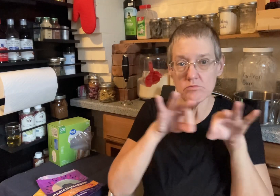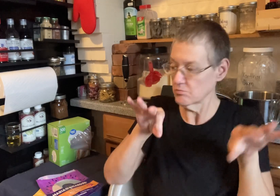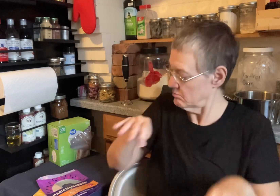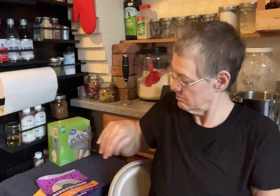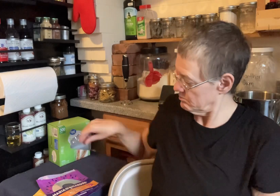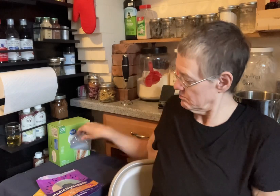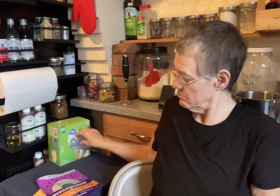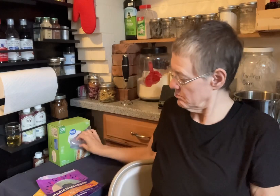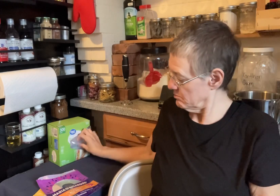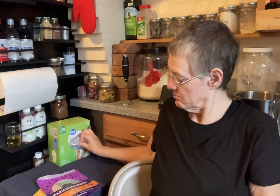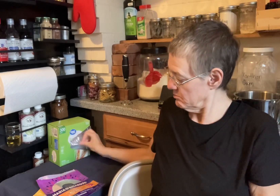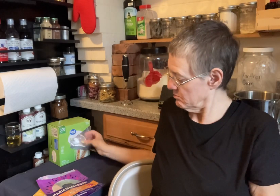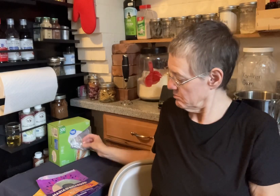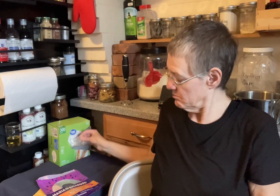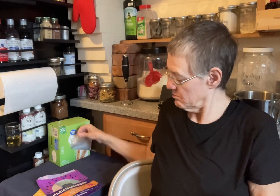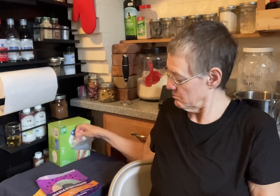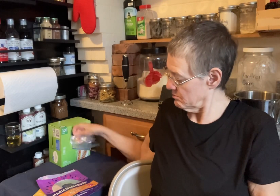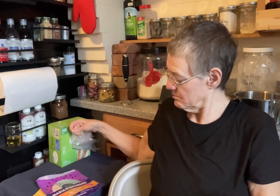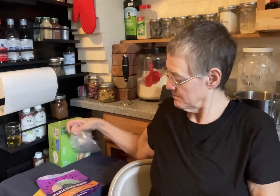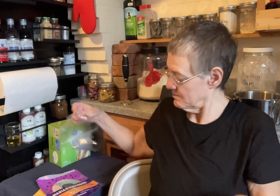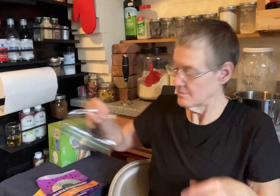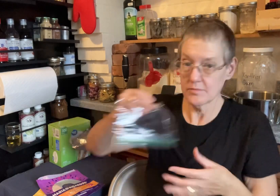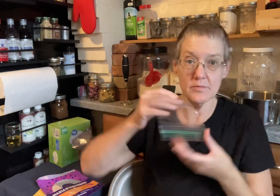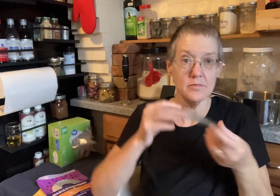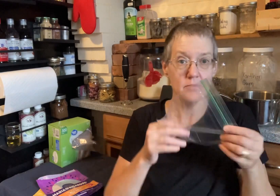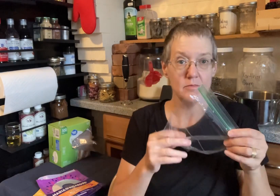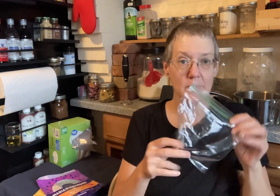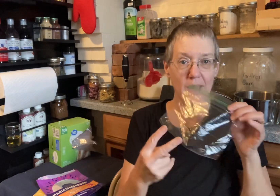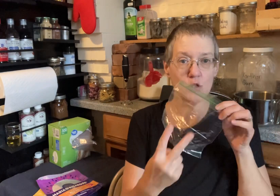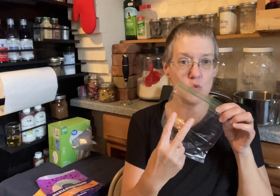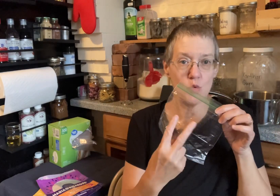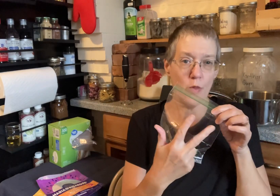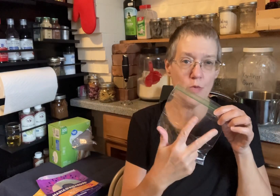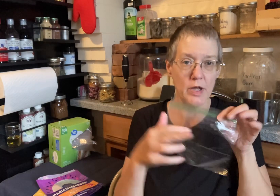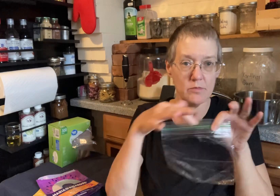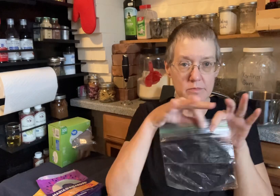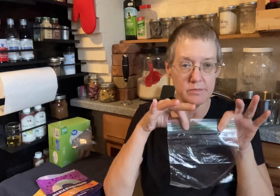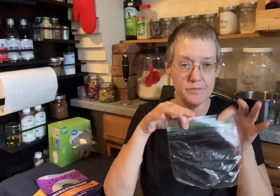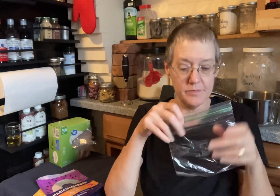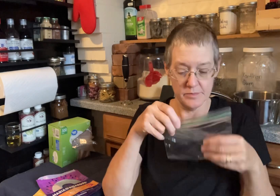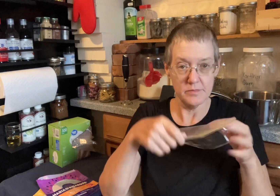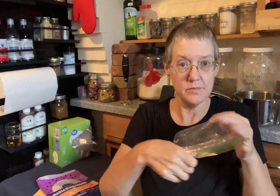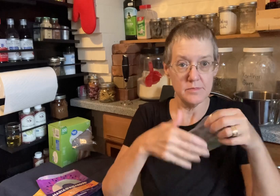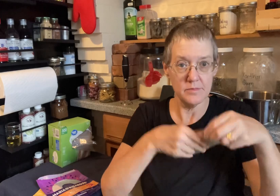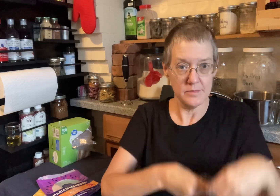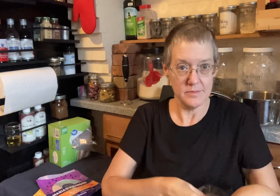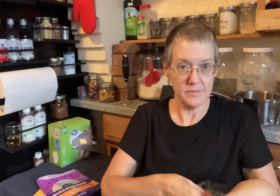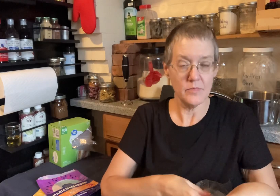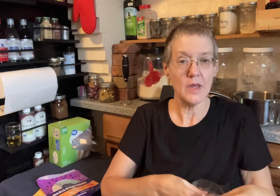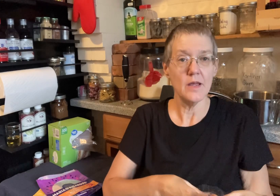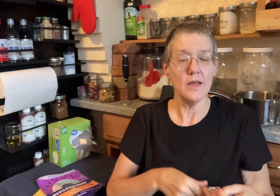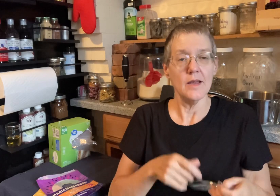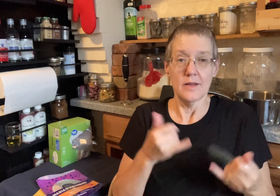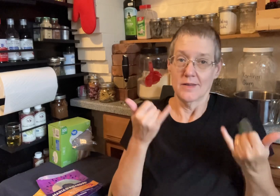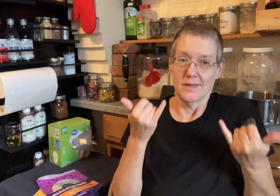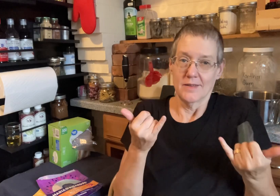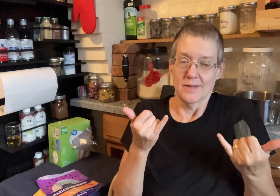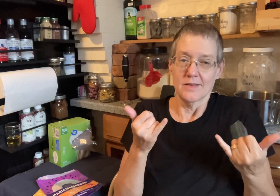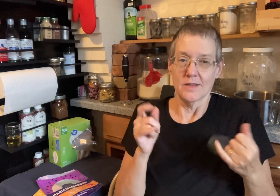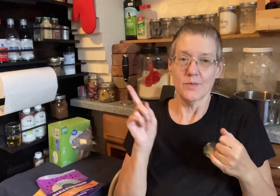then I'll put what's left over in these little sandwich Ziploc bags, 2 or 3 in a bag. And there